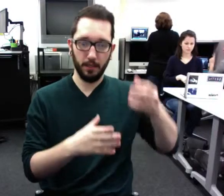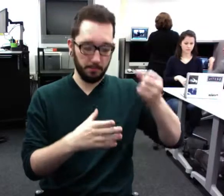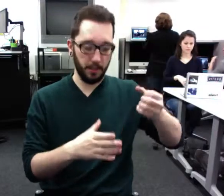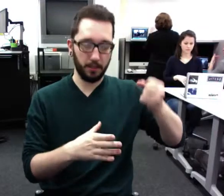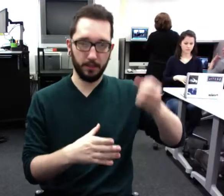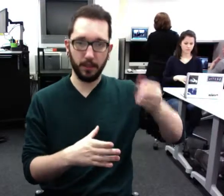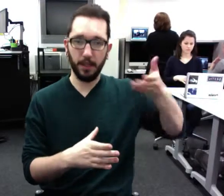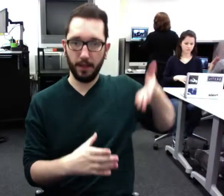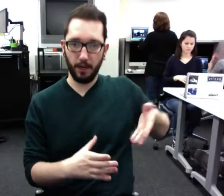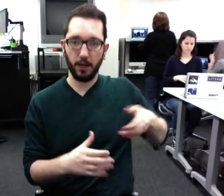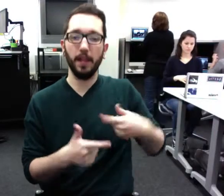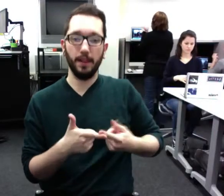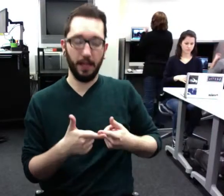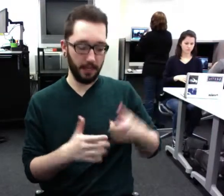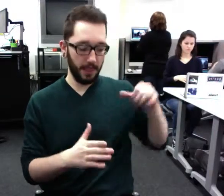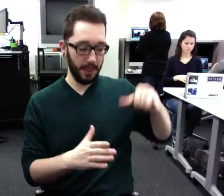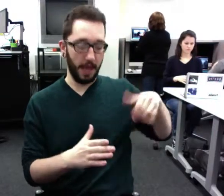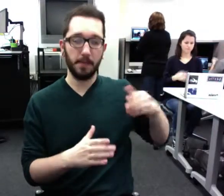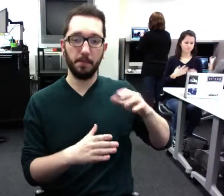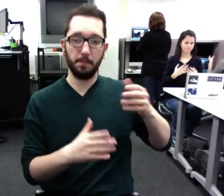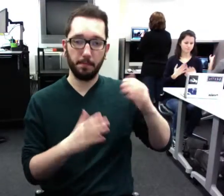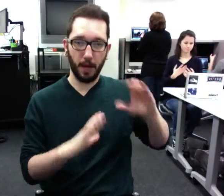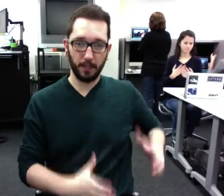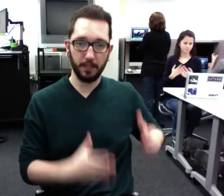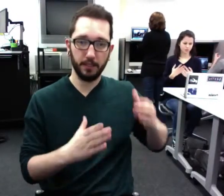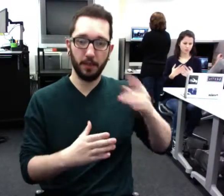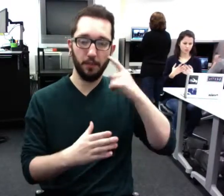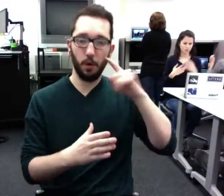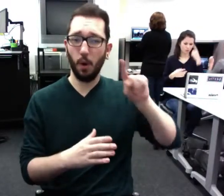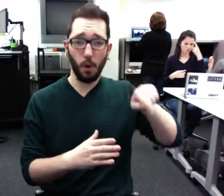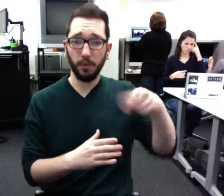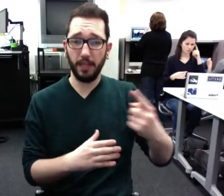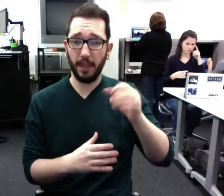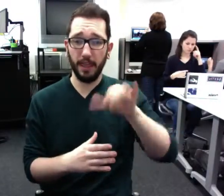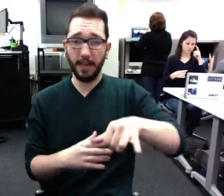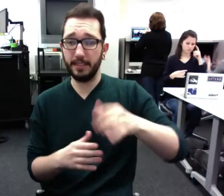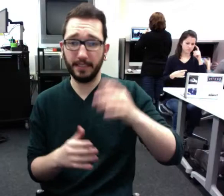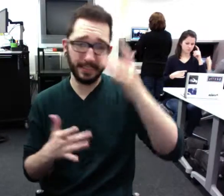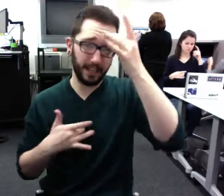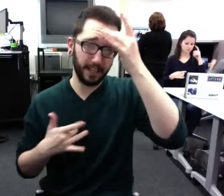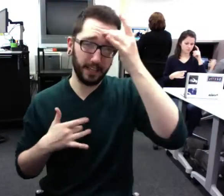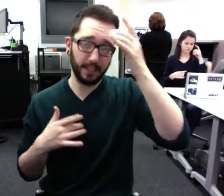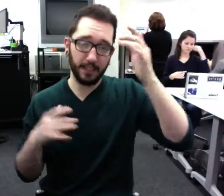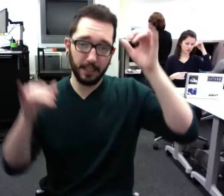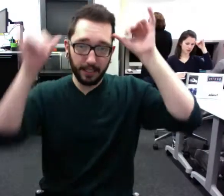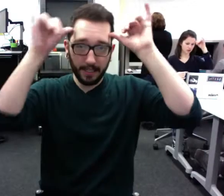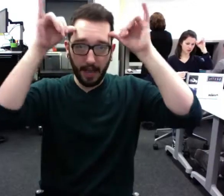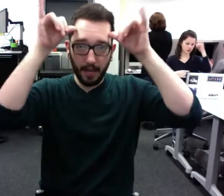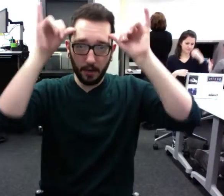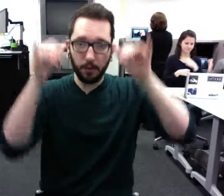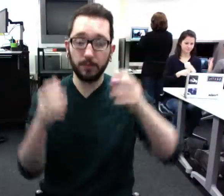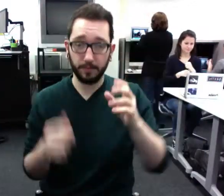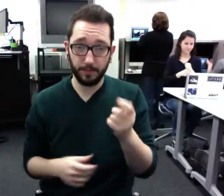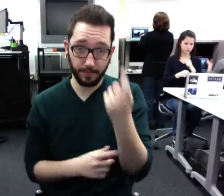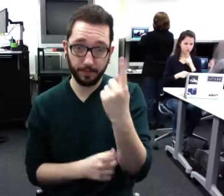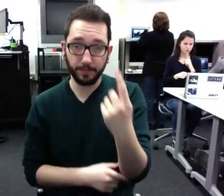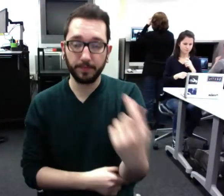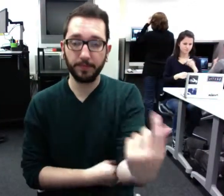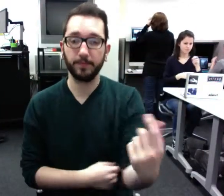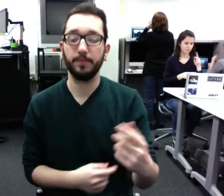no residue in that milk. She might be only given medicine for a short time, but her milk is withheld for a longer period of time. When she's